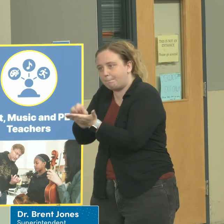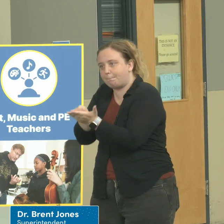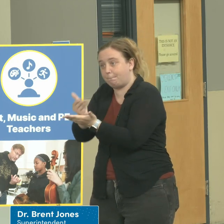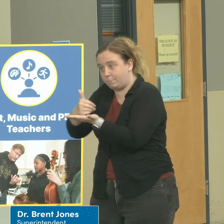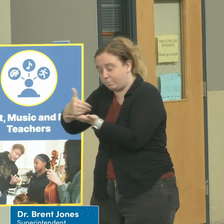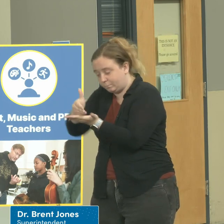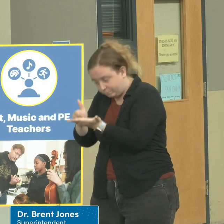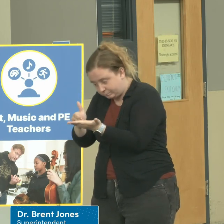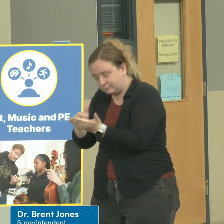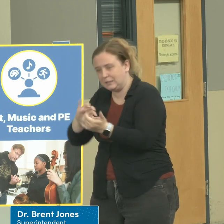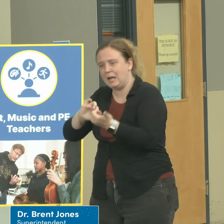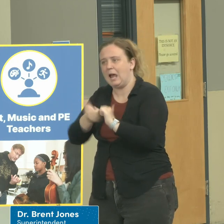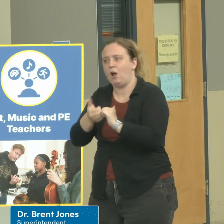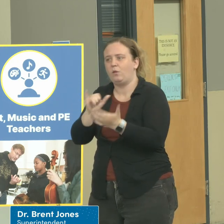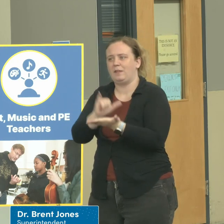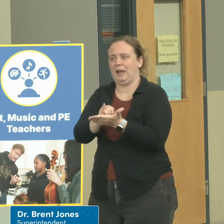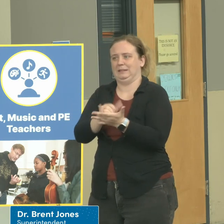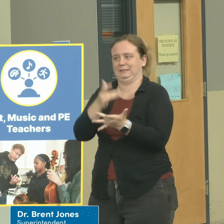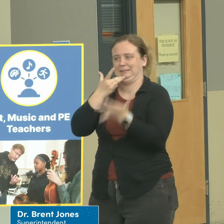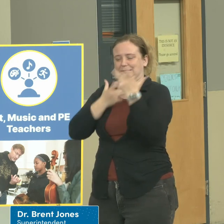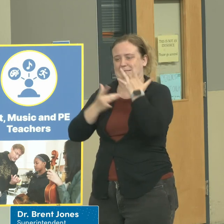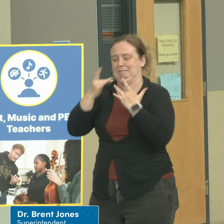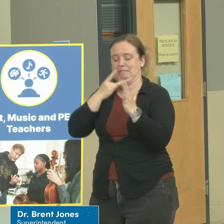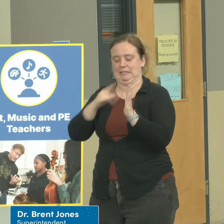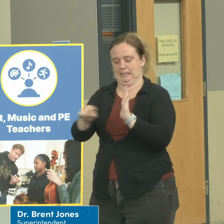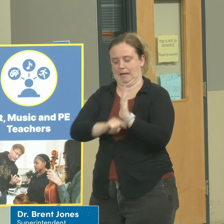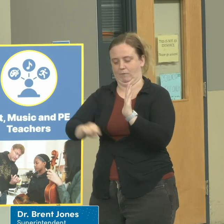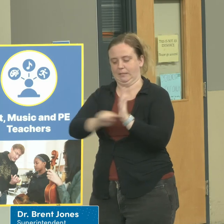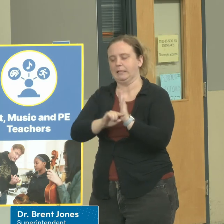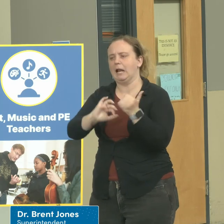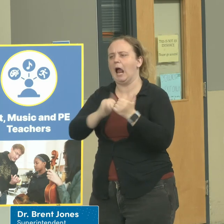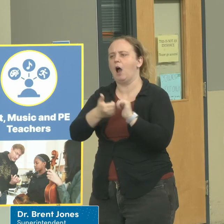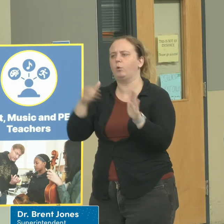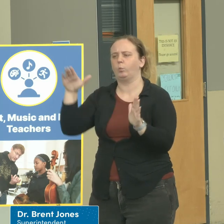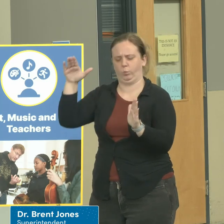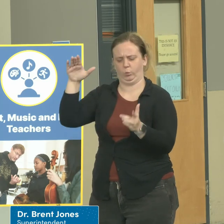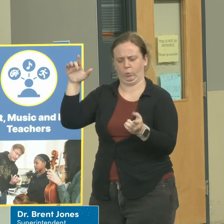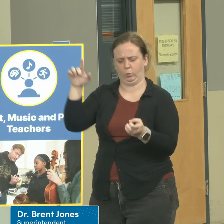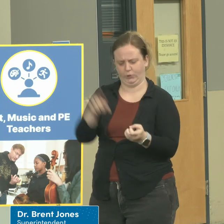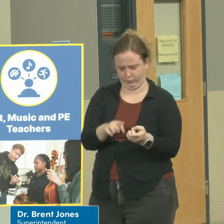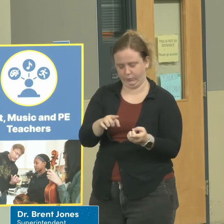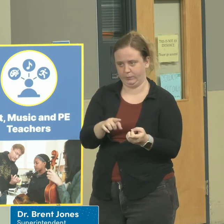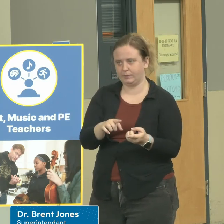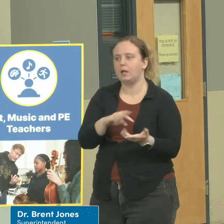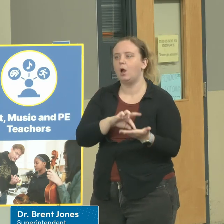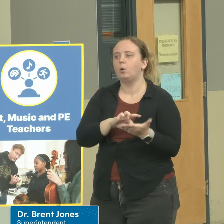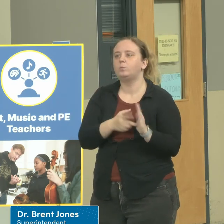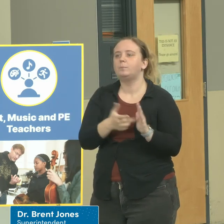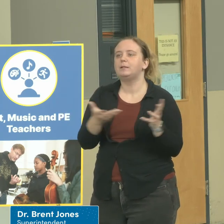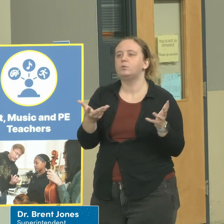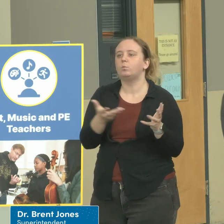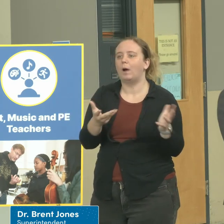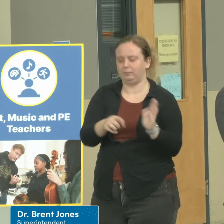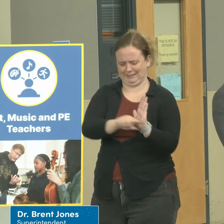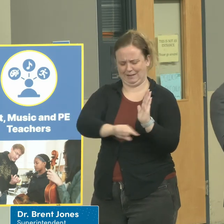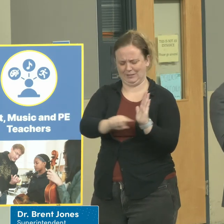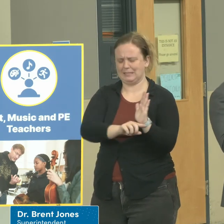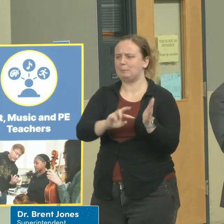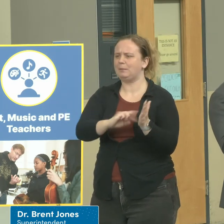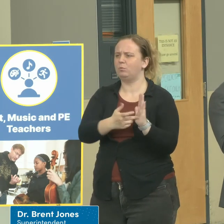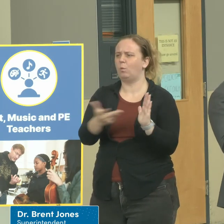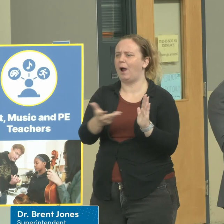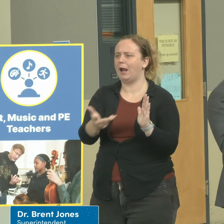a structural deficit? And the structural deficit is one that your expenditures are more than your revenue. And so we